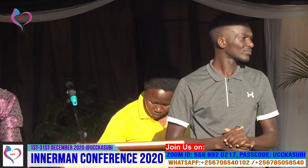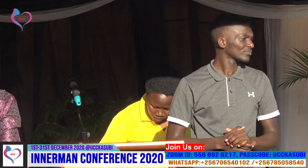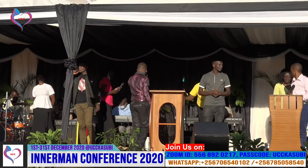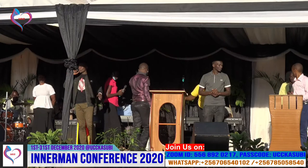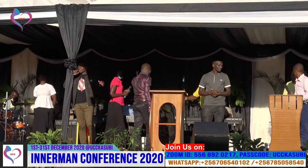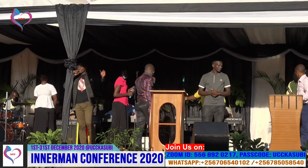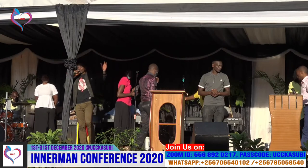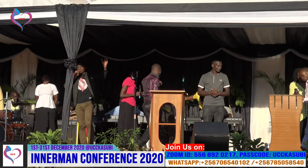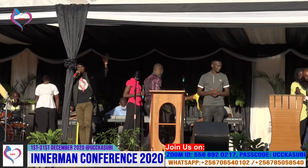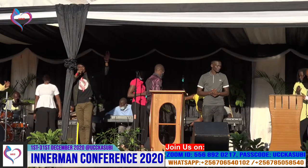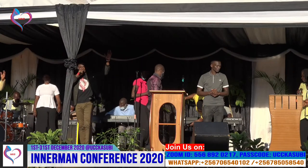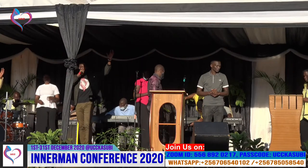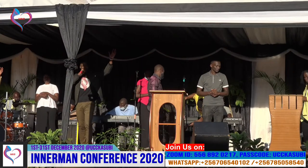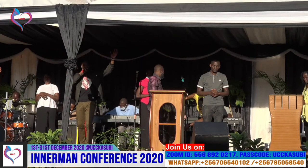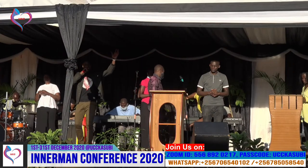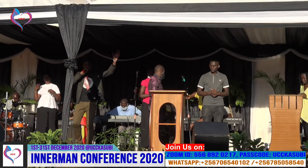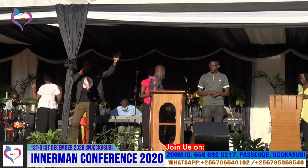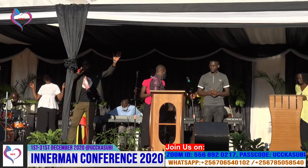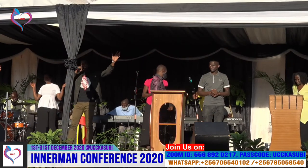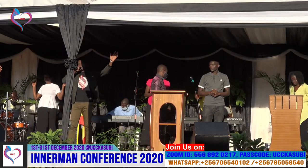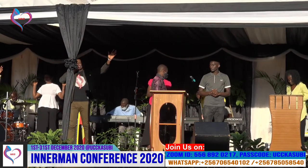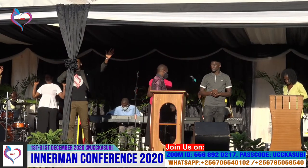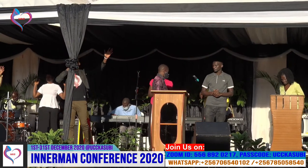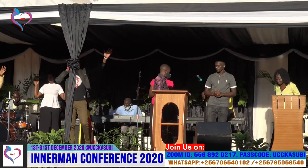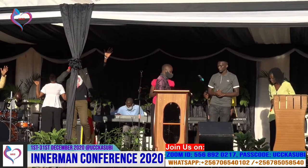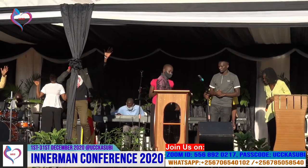Sawa lokuwa imesaku mikono jejo maso ga mukama.